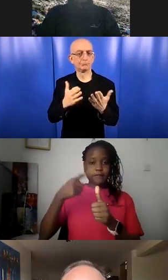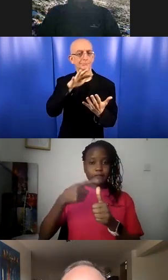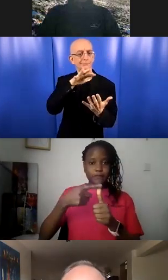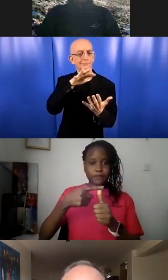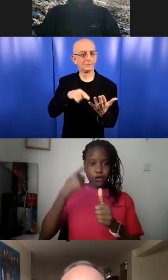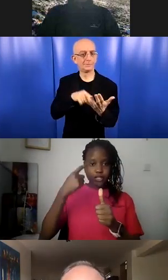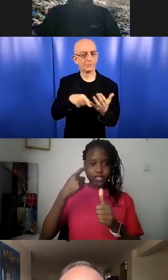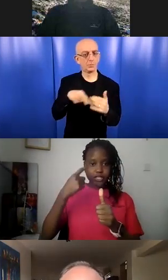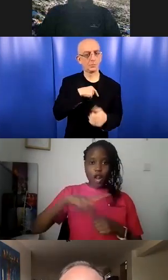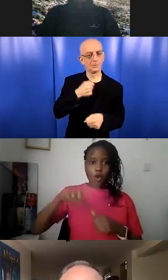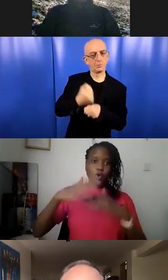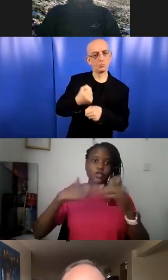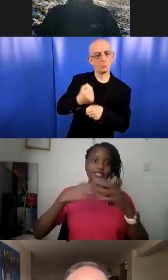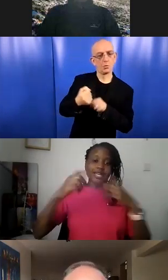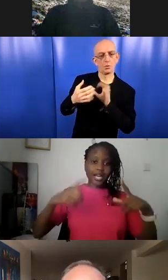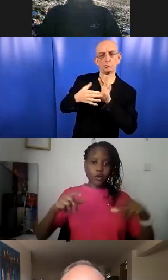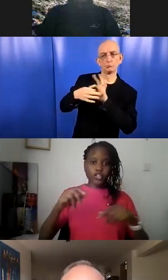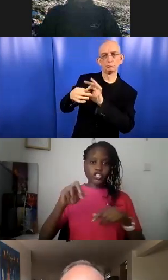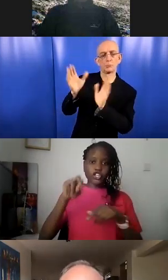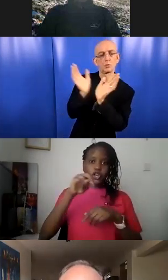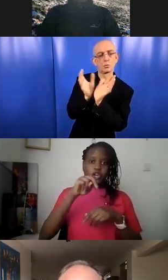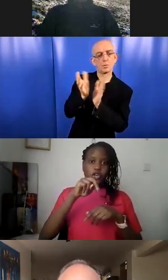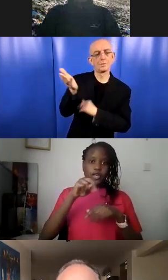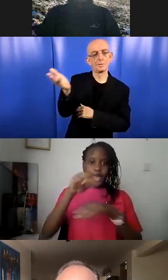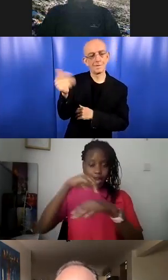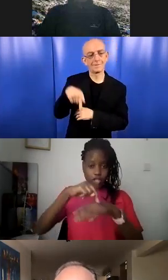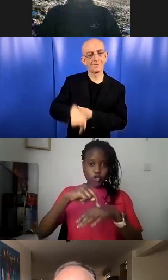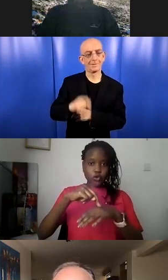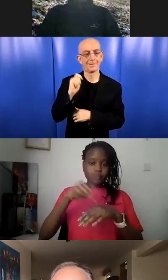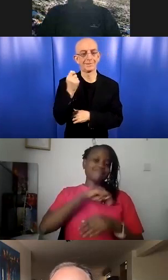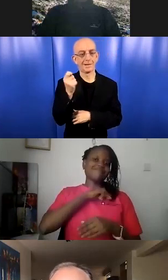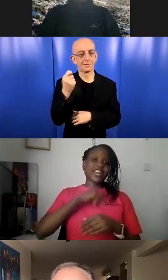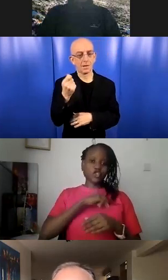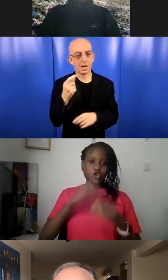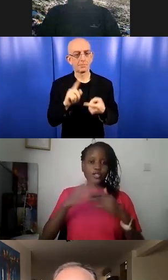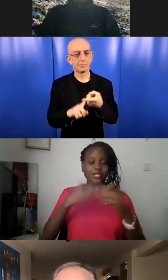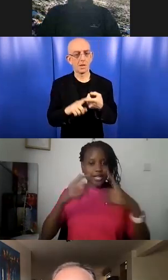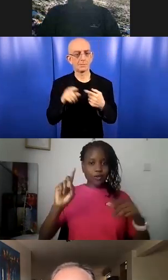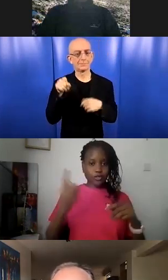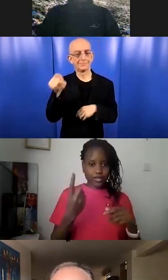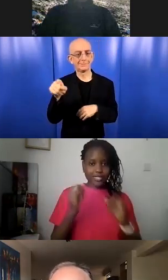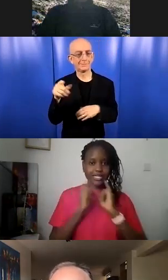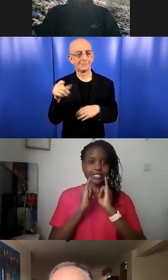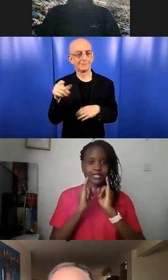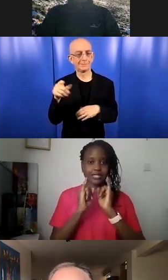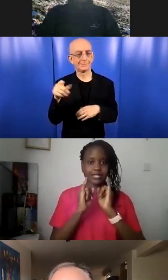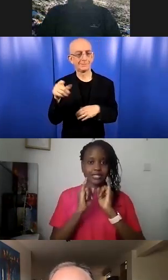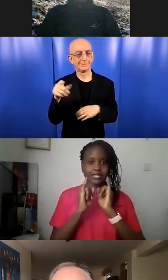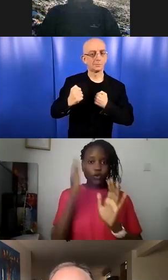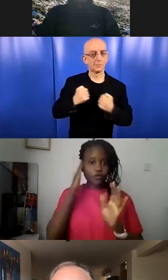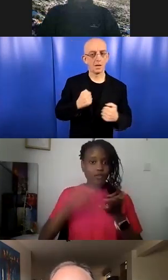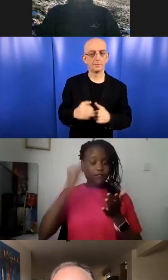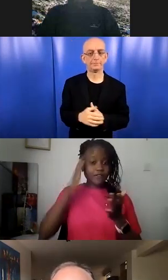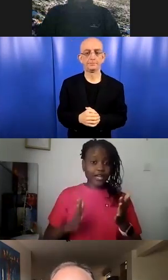local sign language, so national sign language first instruction of deaf learners, which is a position, a view that